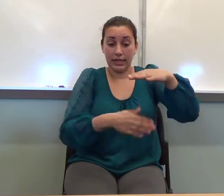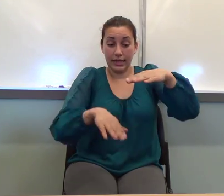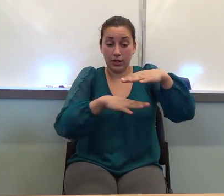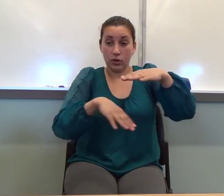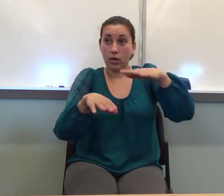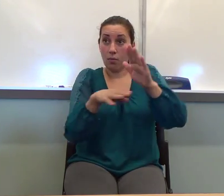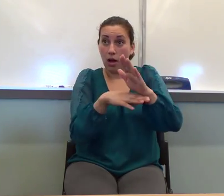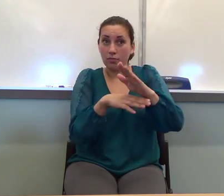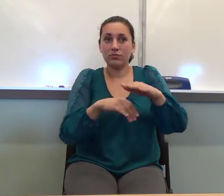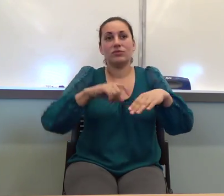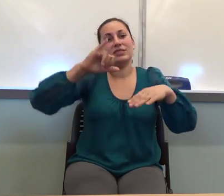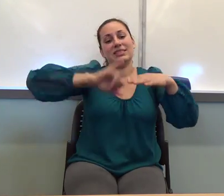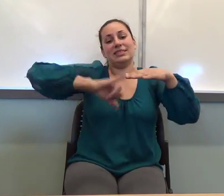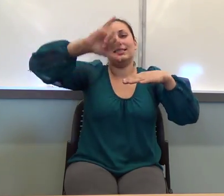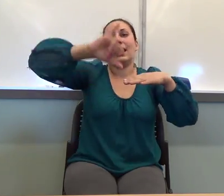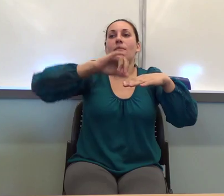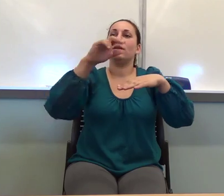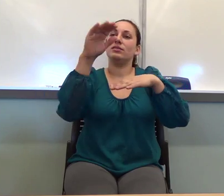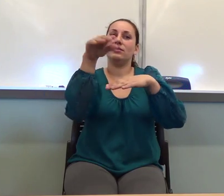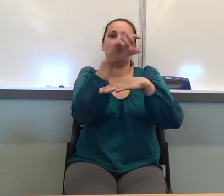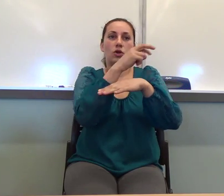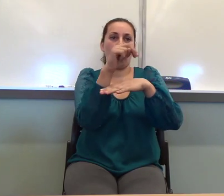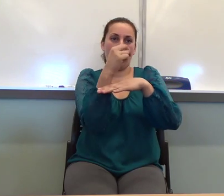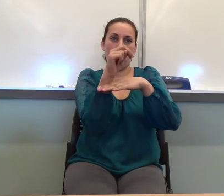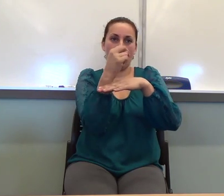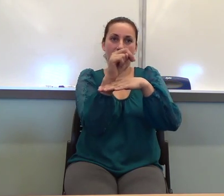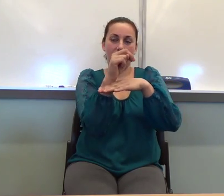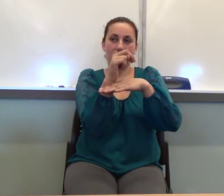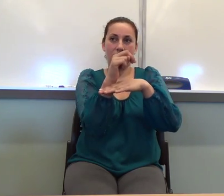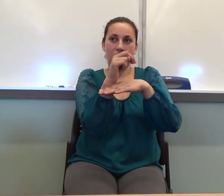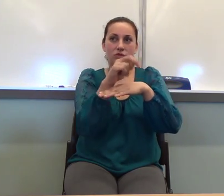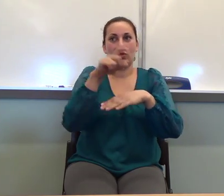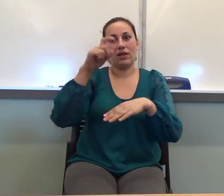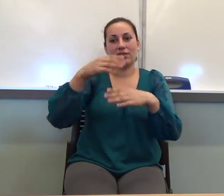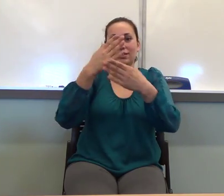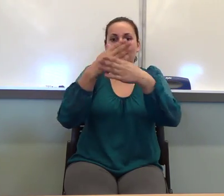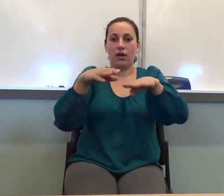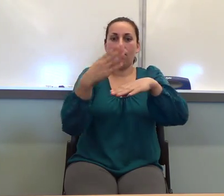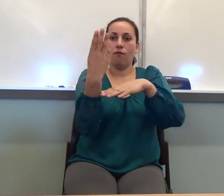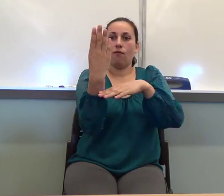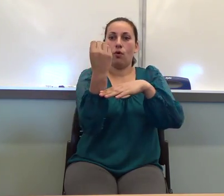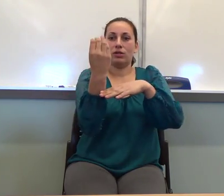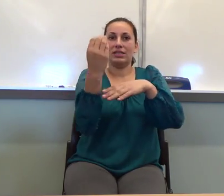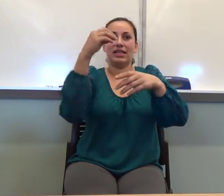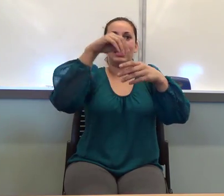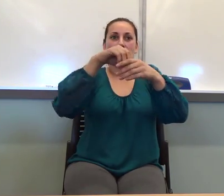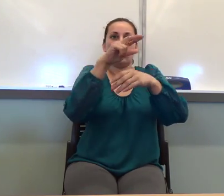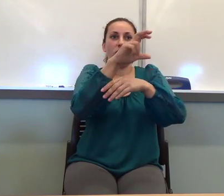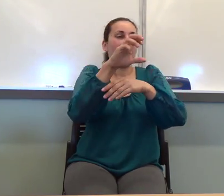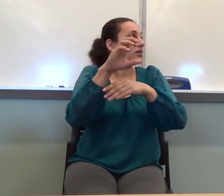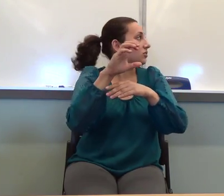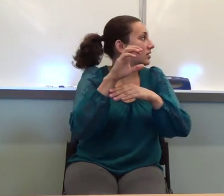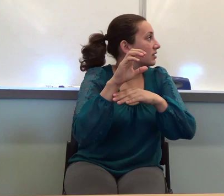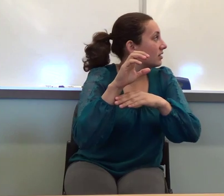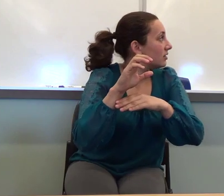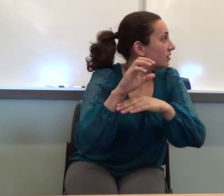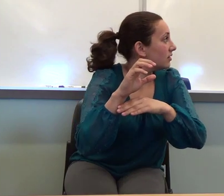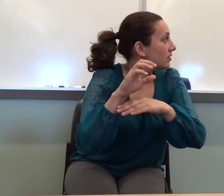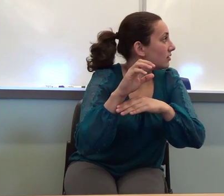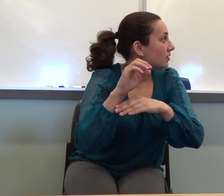here. So 14 would have to be divided into 333.2, give you a completely different, the fraction would be the